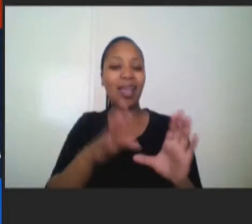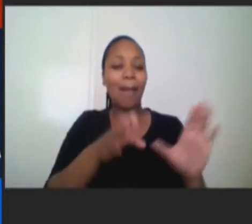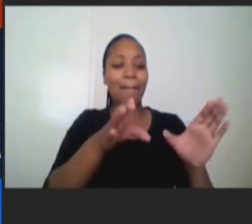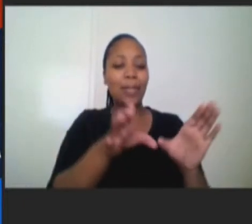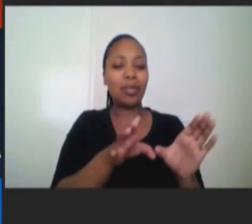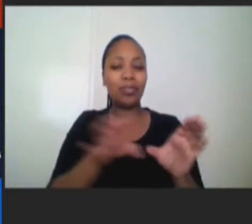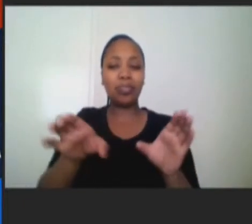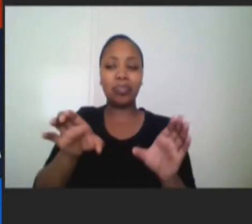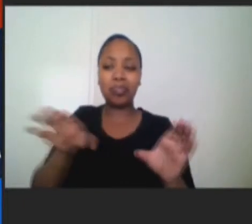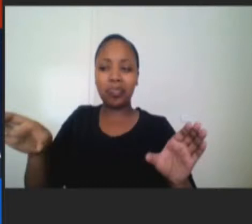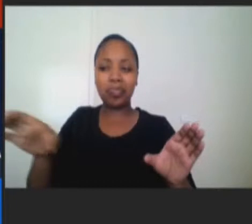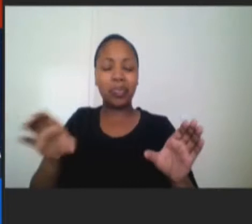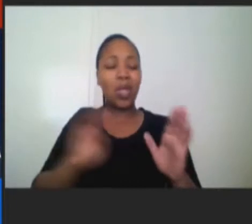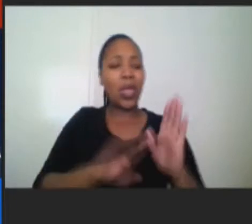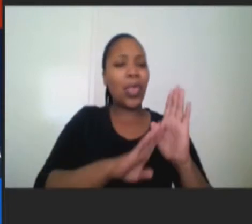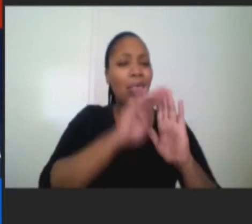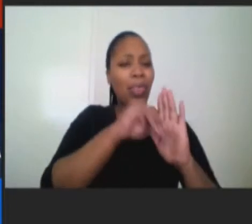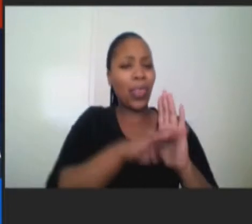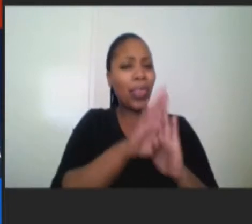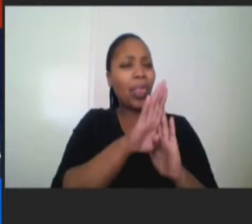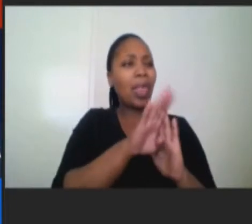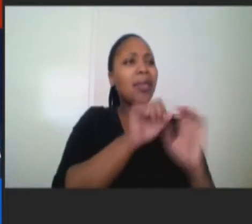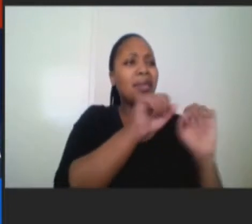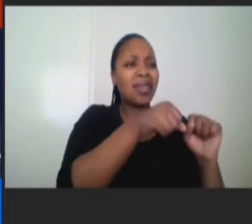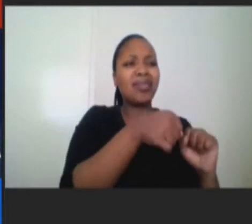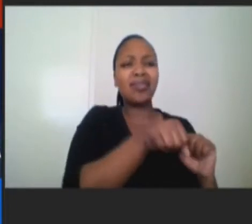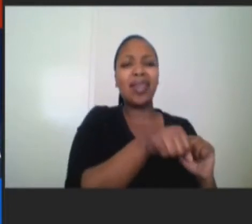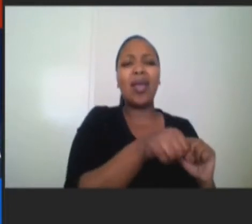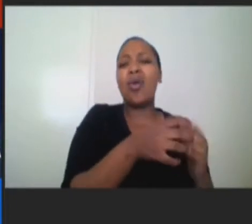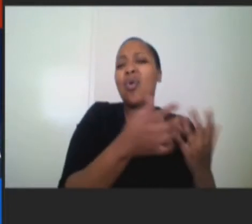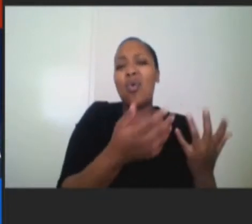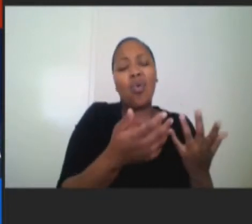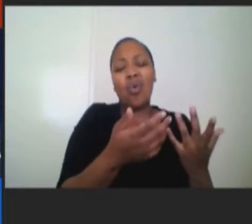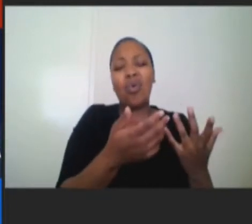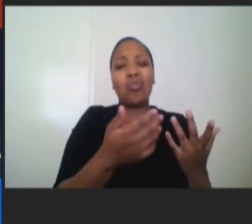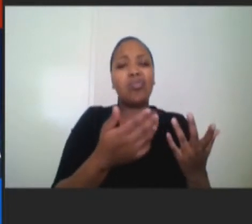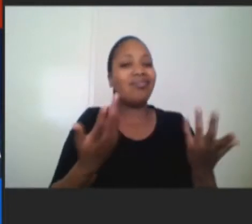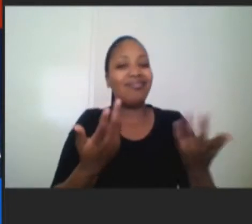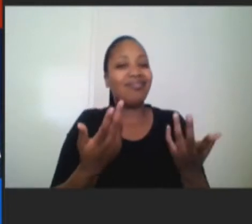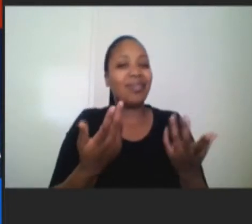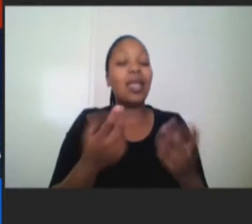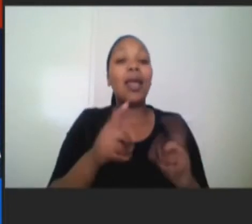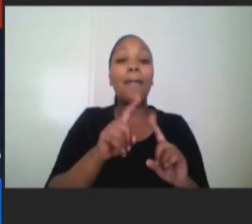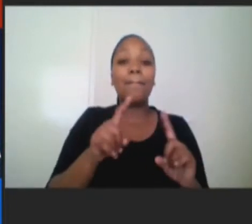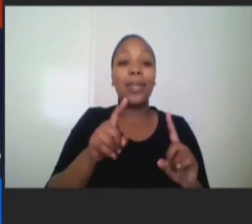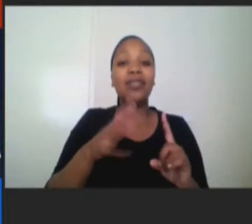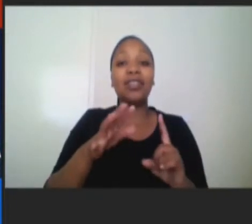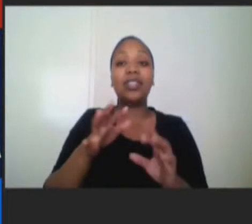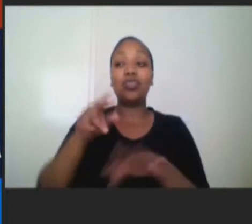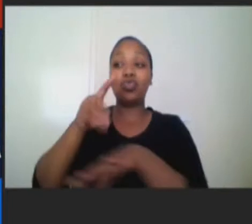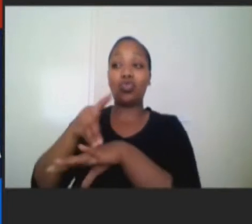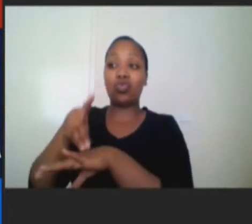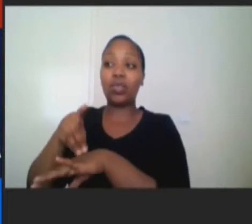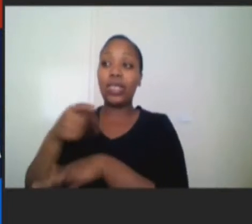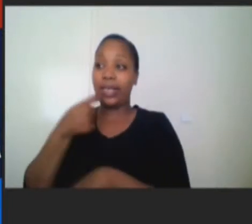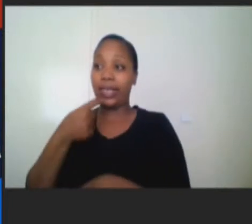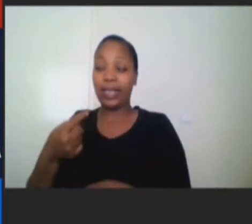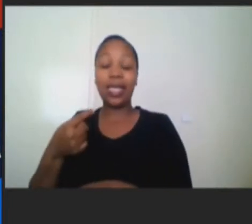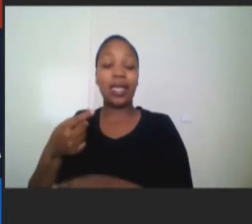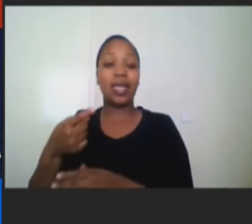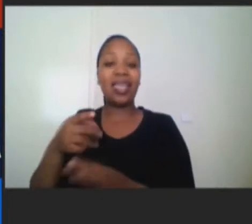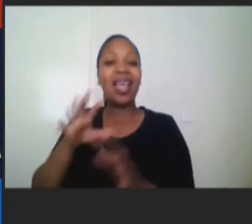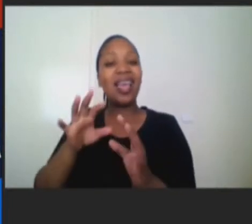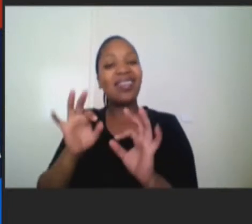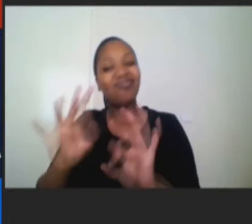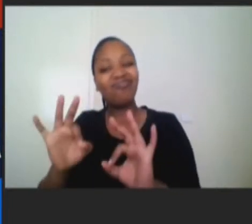and whether we're in a wave or not. And as Dr. Crisp has highlighted, I think the technicalities are really, we